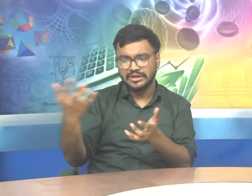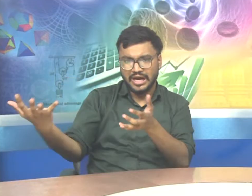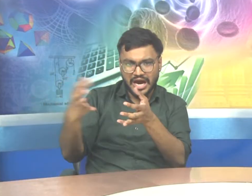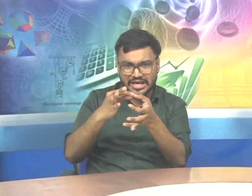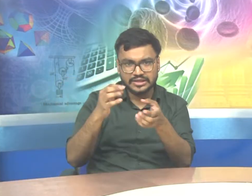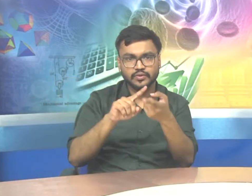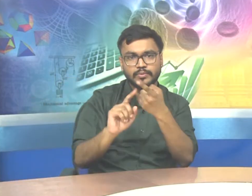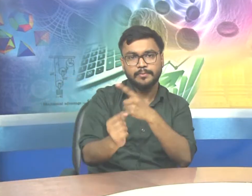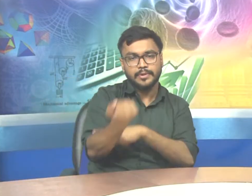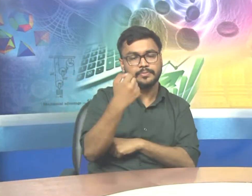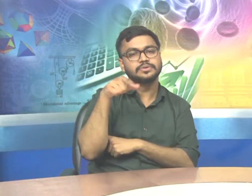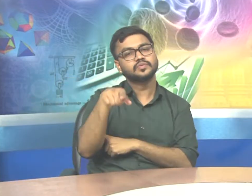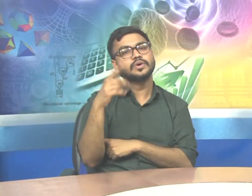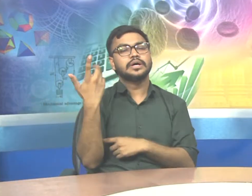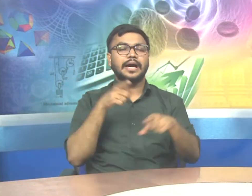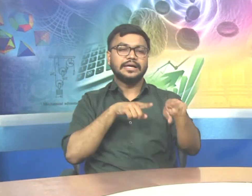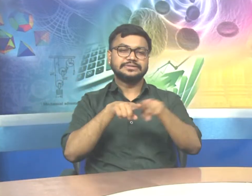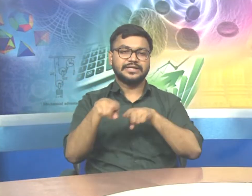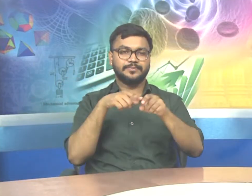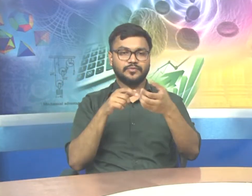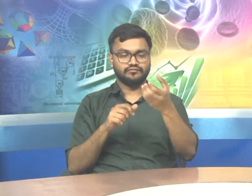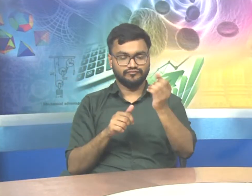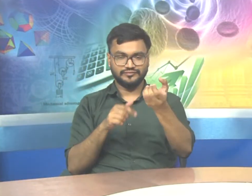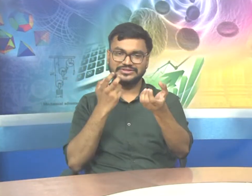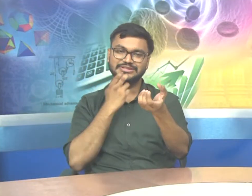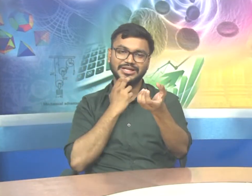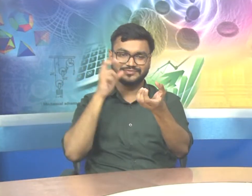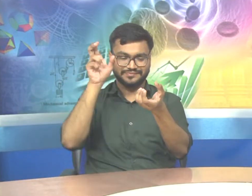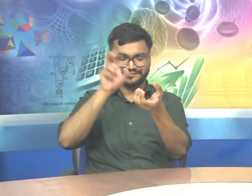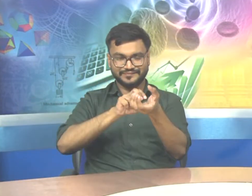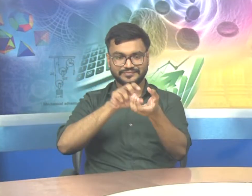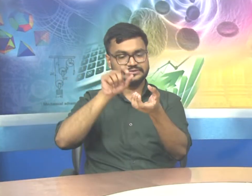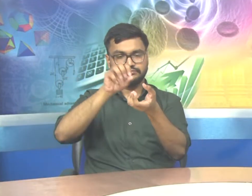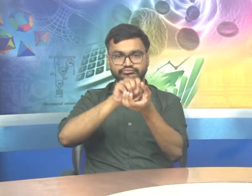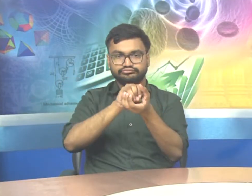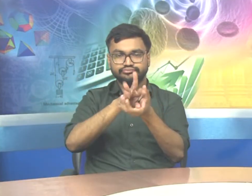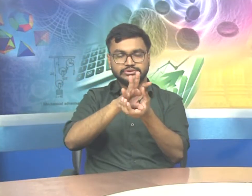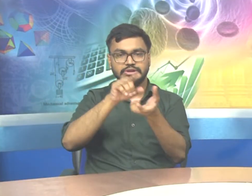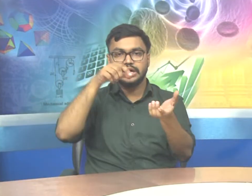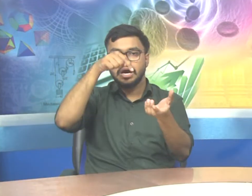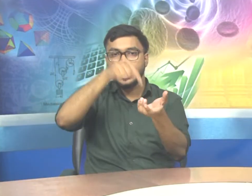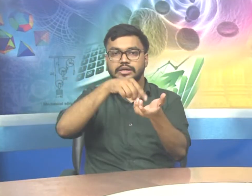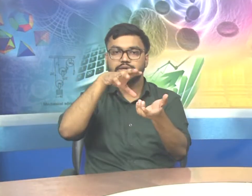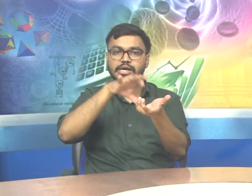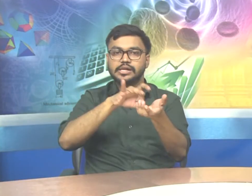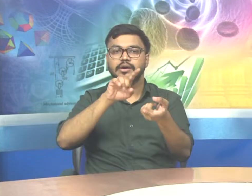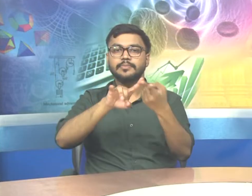Electrical energy is the energy we use in daily lives,